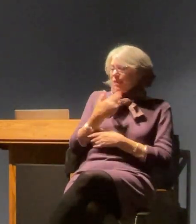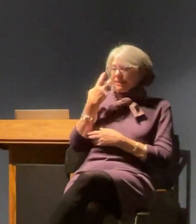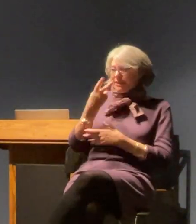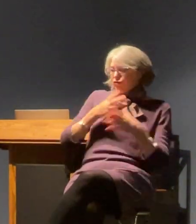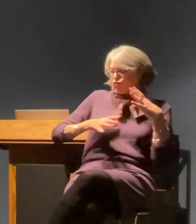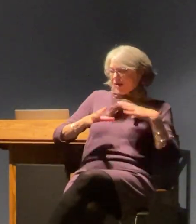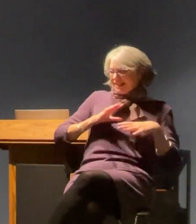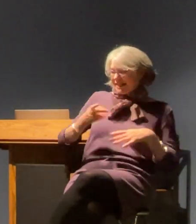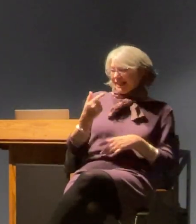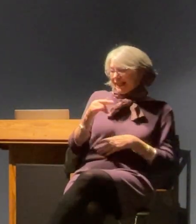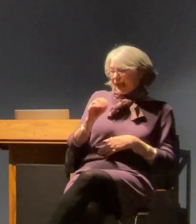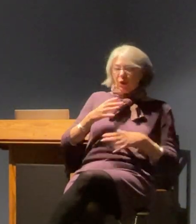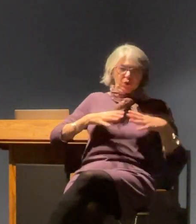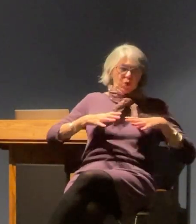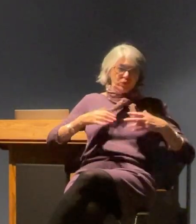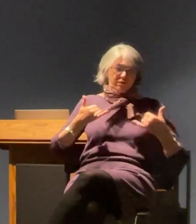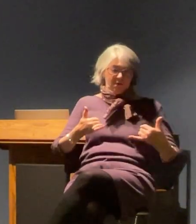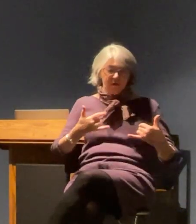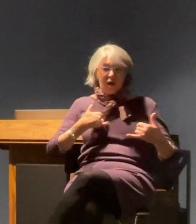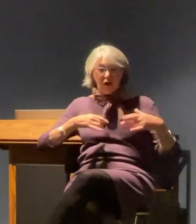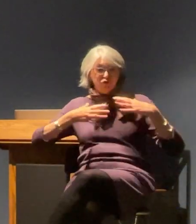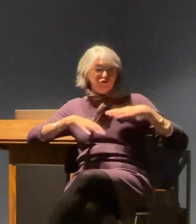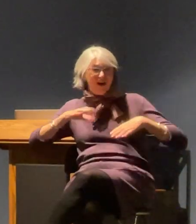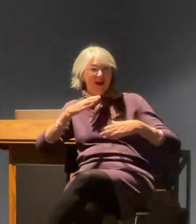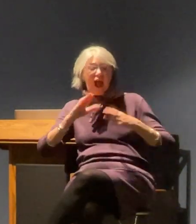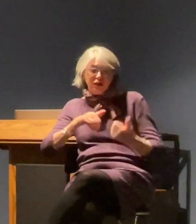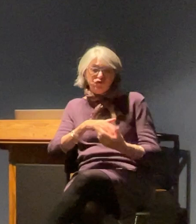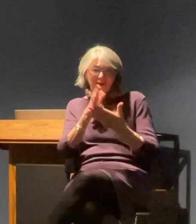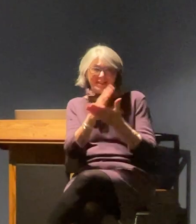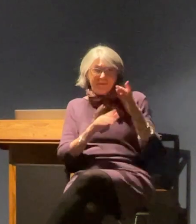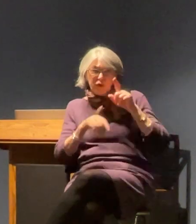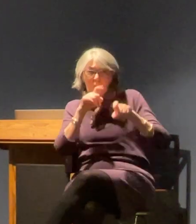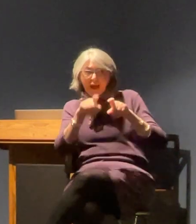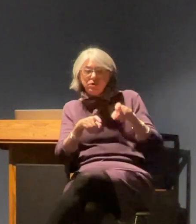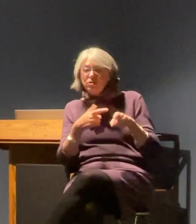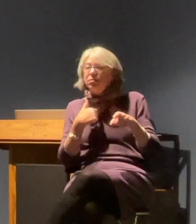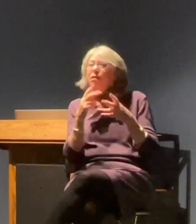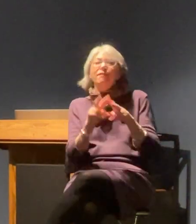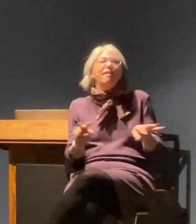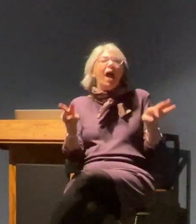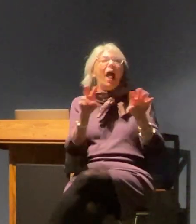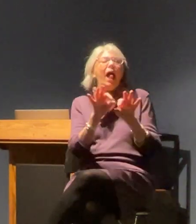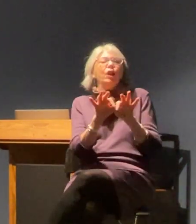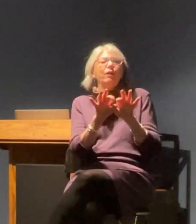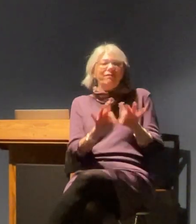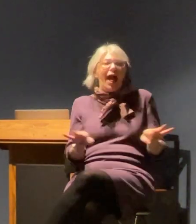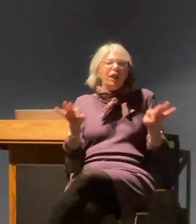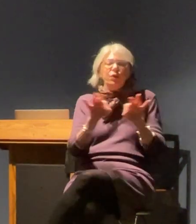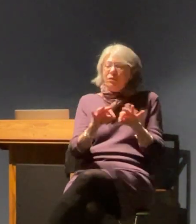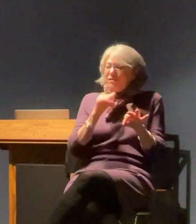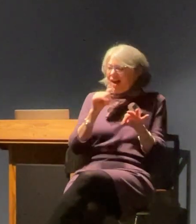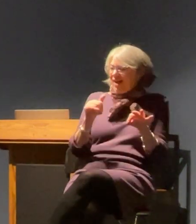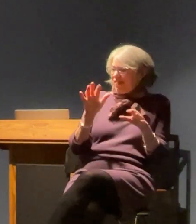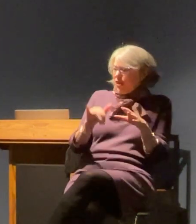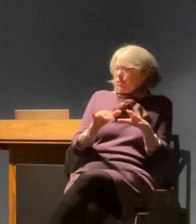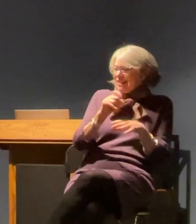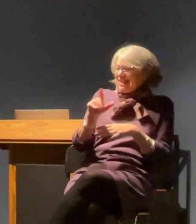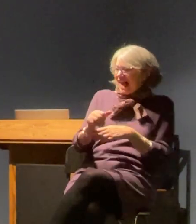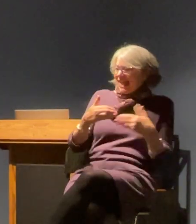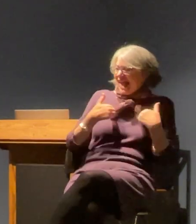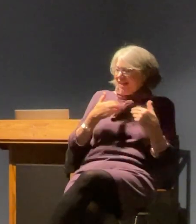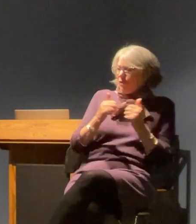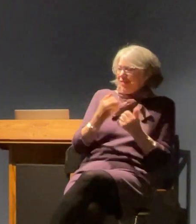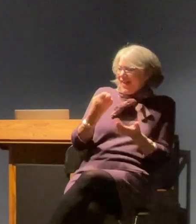dressed in ghetto fashion today. I address some of these questions here, like, you know, what value do distinctive, if not outlandish styles have